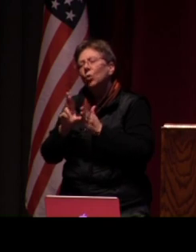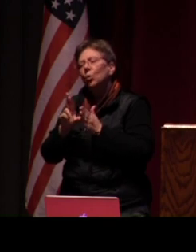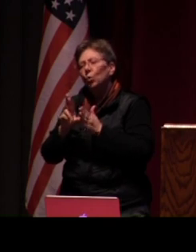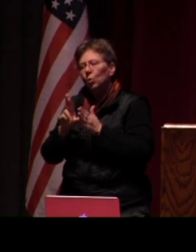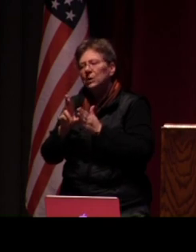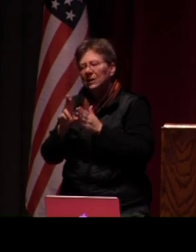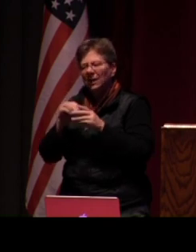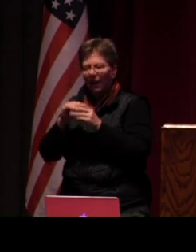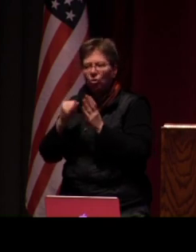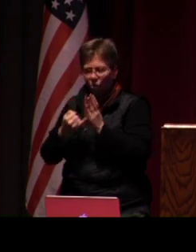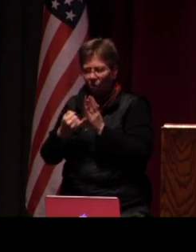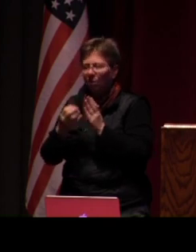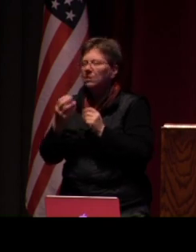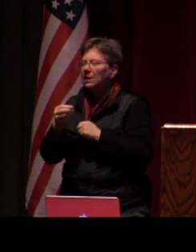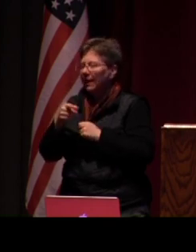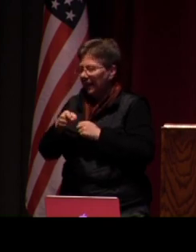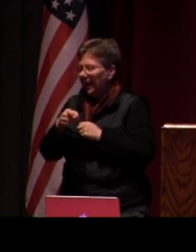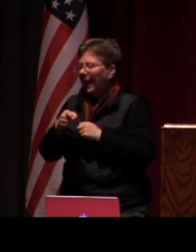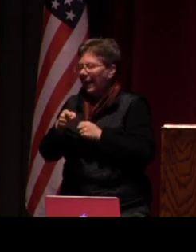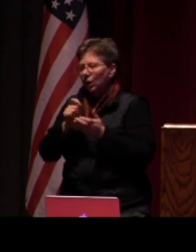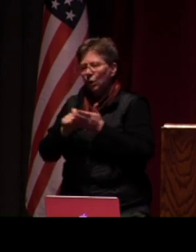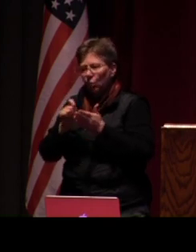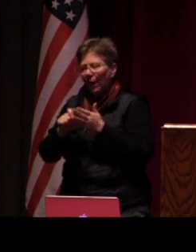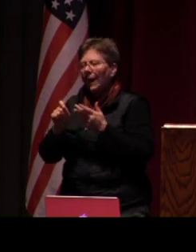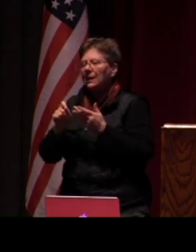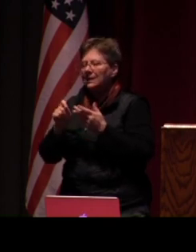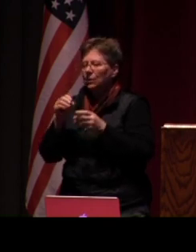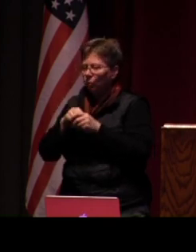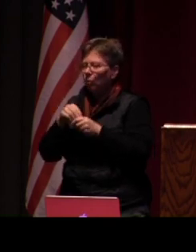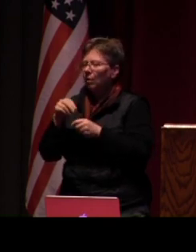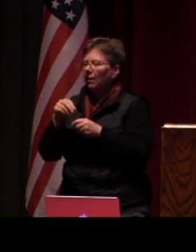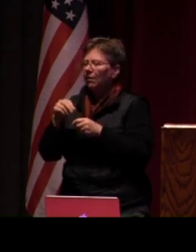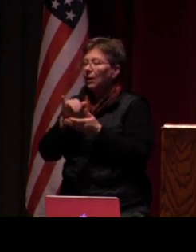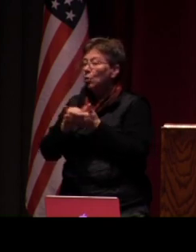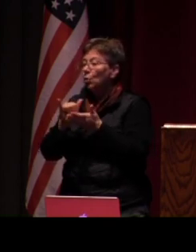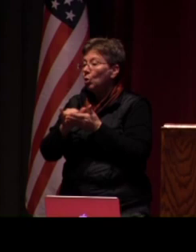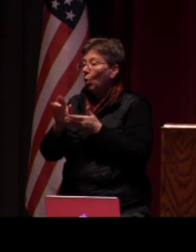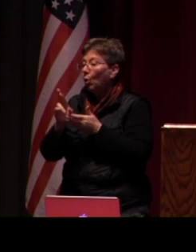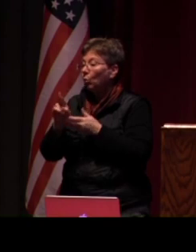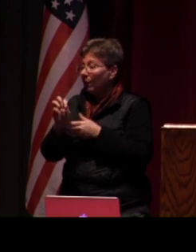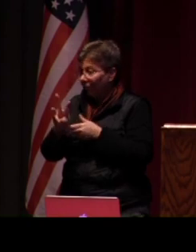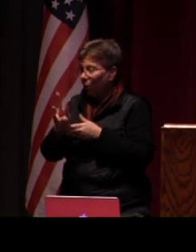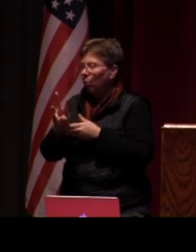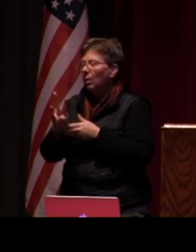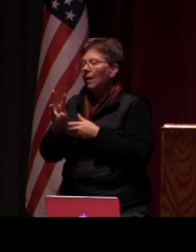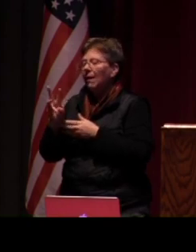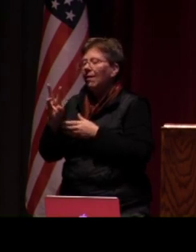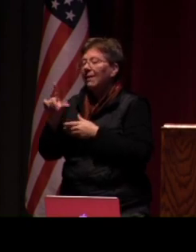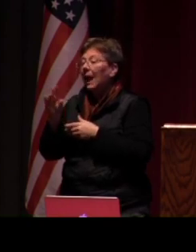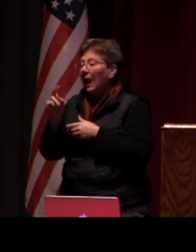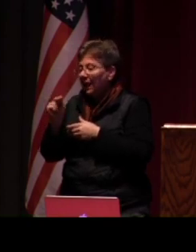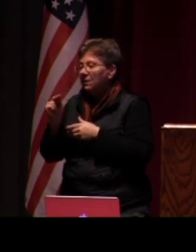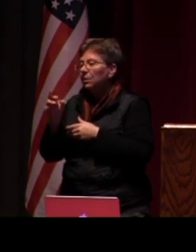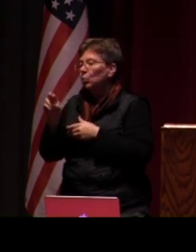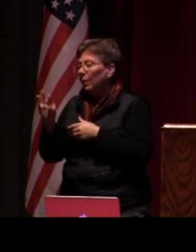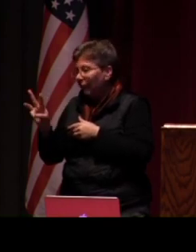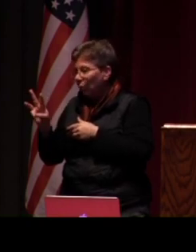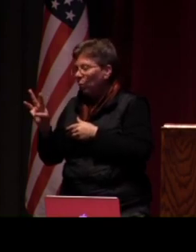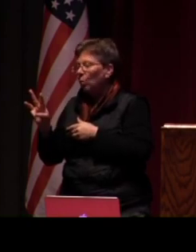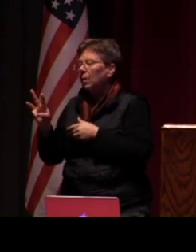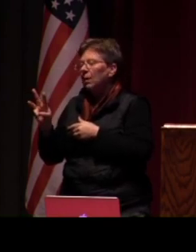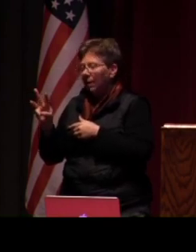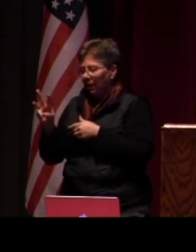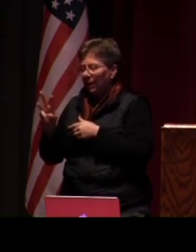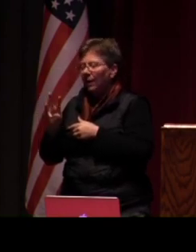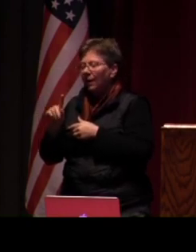in and contributor to The New Republic, The New York Review of Books, The London Review of Books, The Times